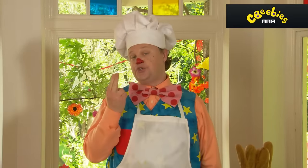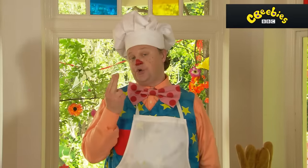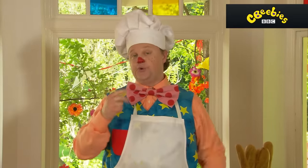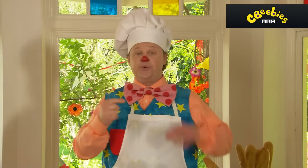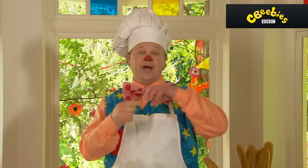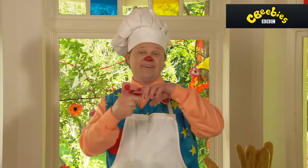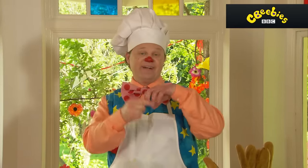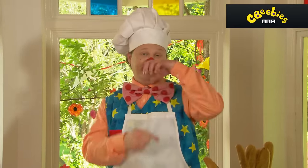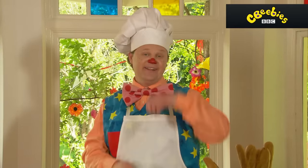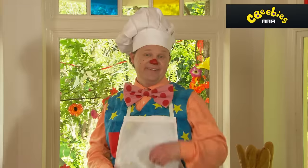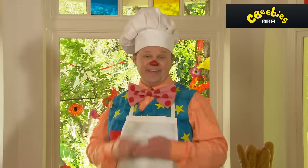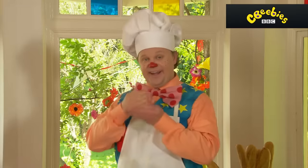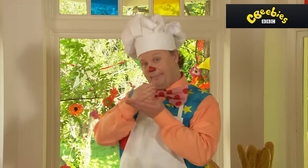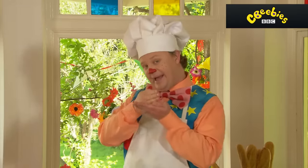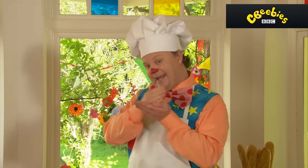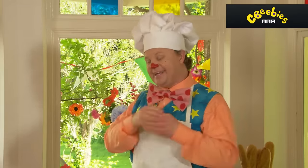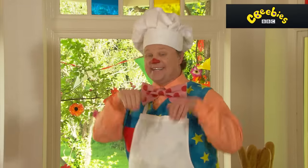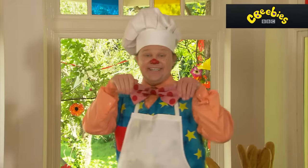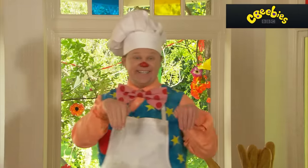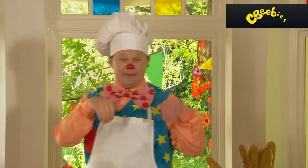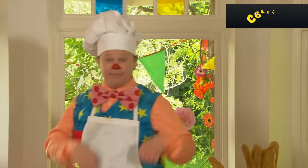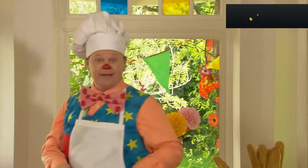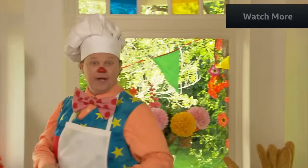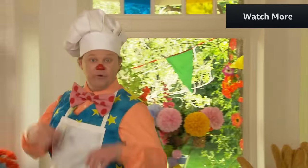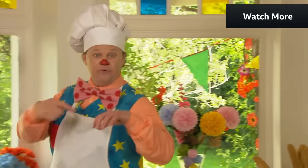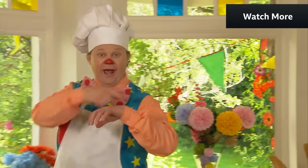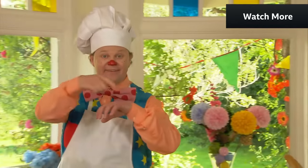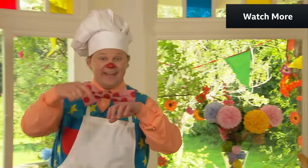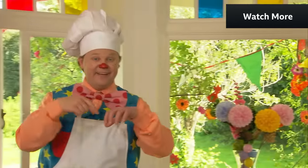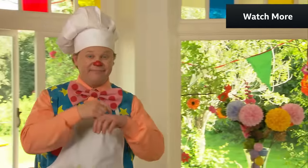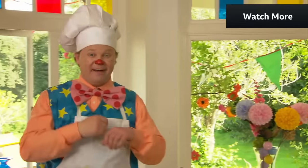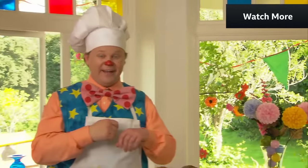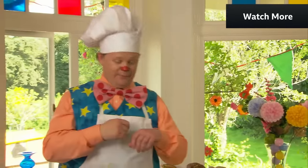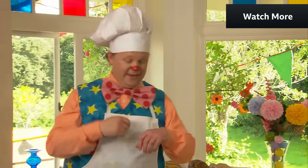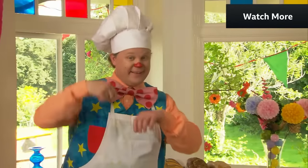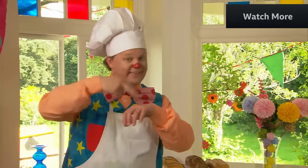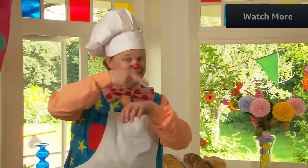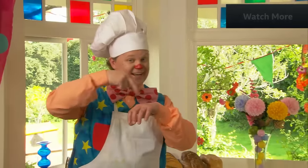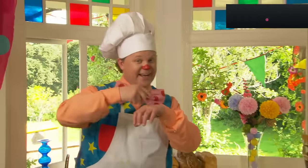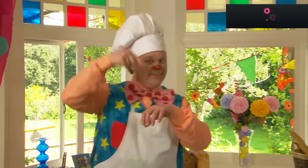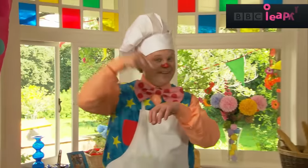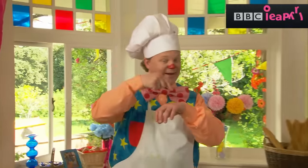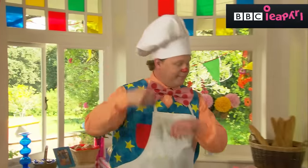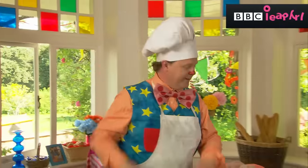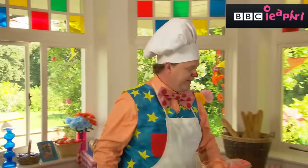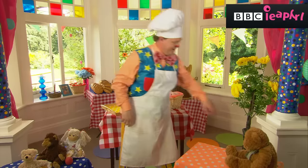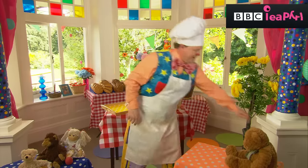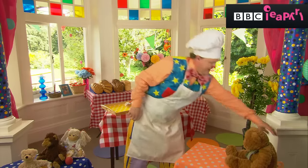Two currant buns in a baker's shop, round and fat with a cherry on the top.